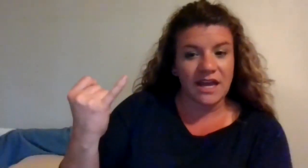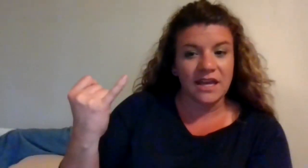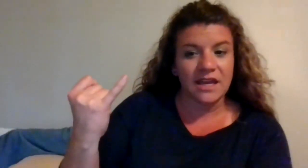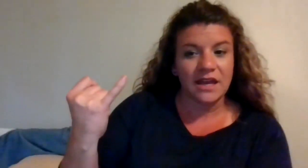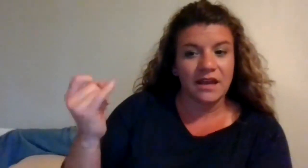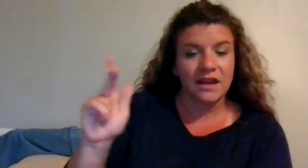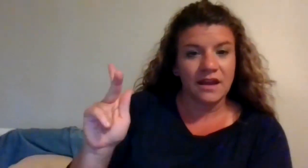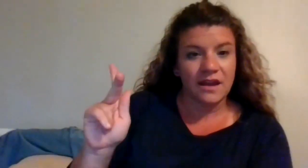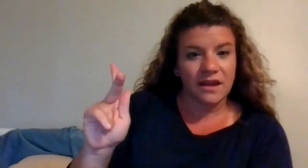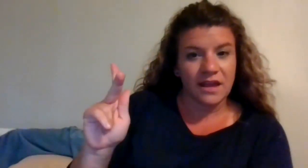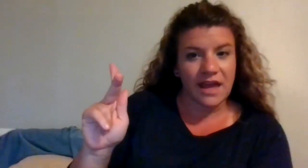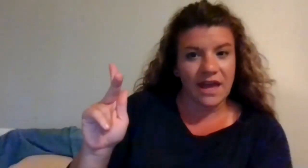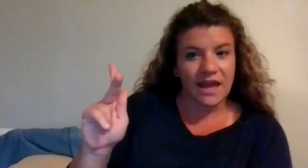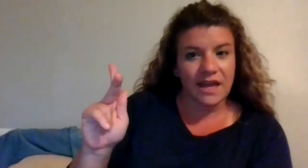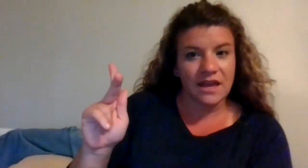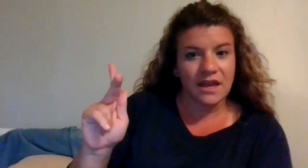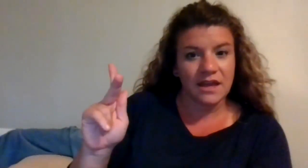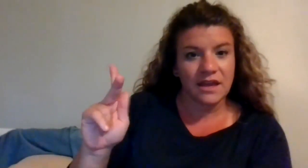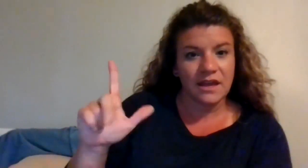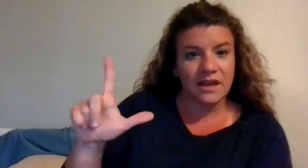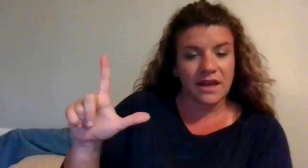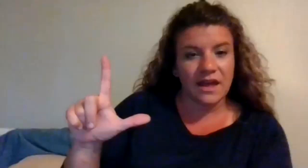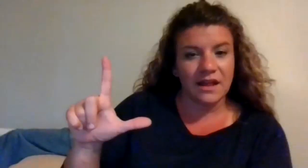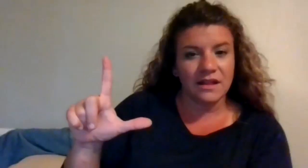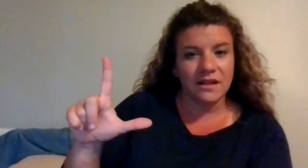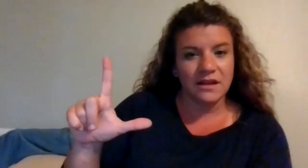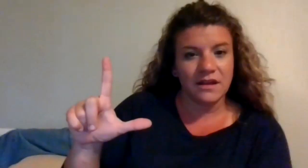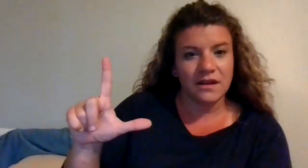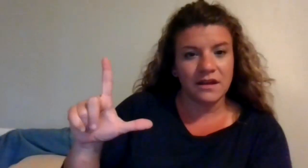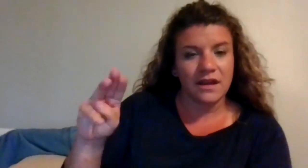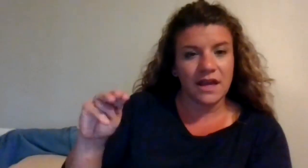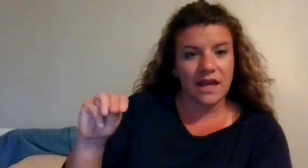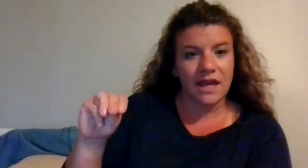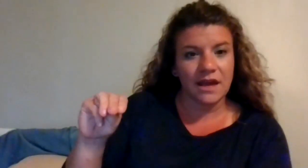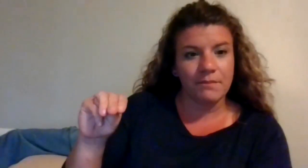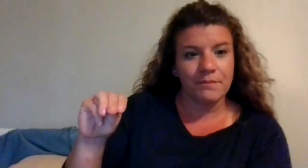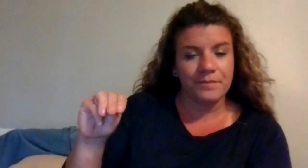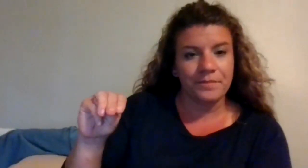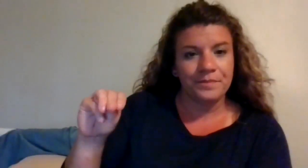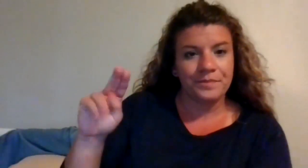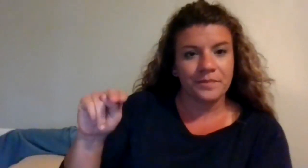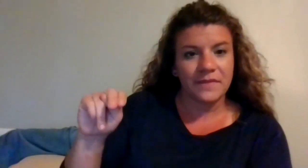J, K, L, M,